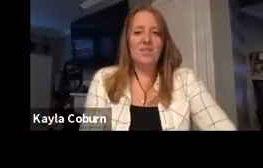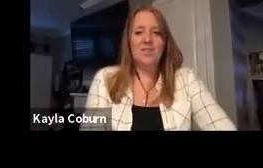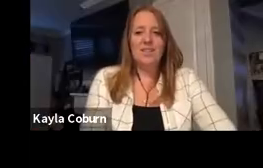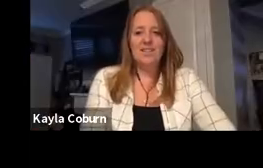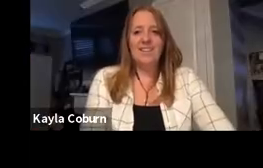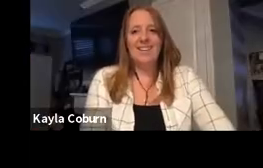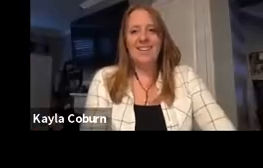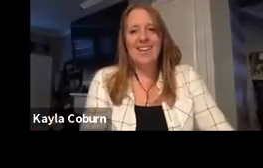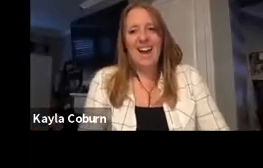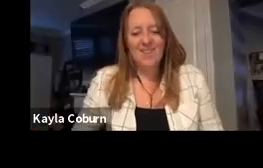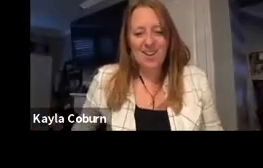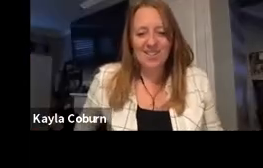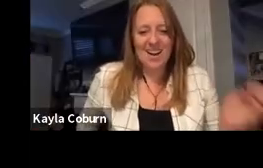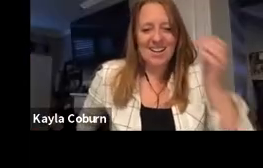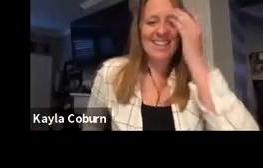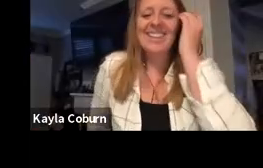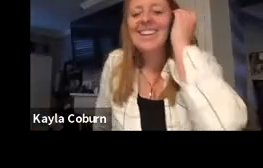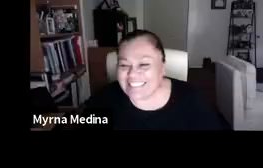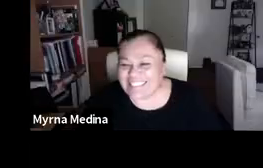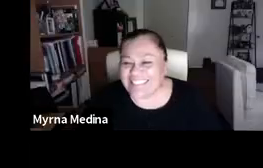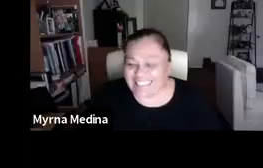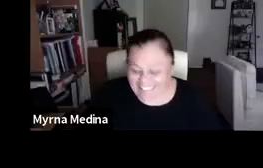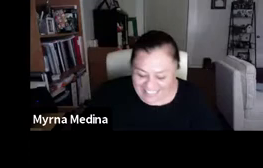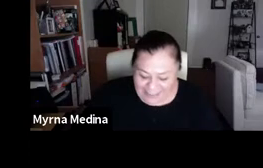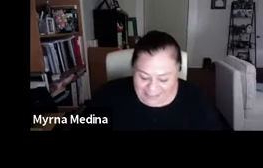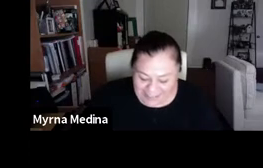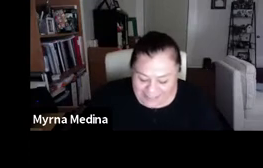Y GoTalk. Yeah, with GoTalk. Yes.